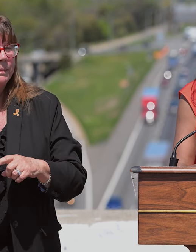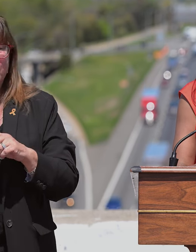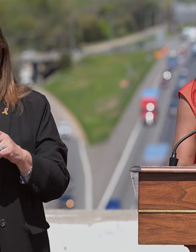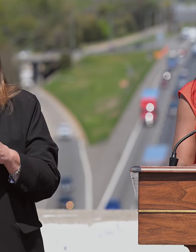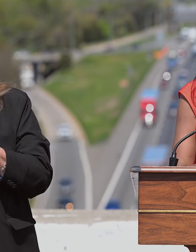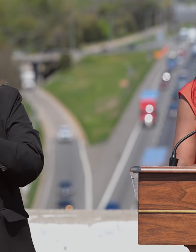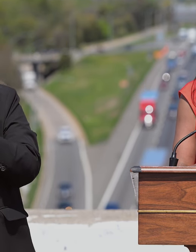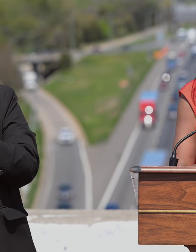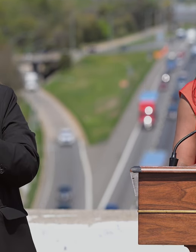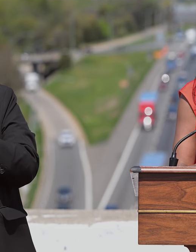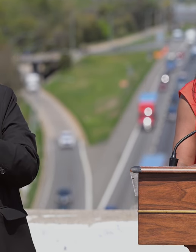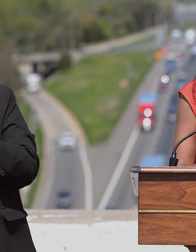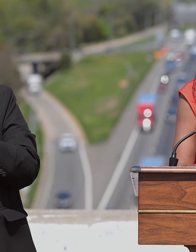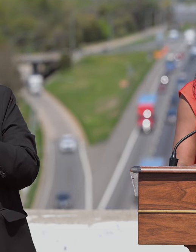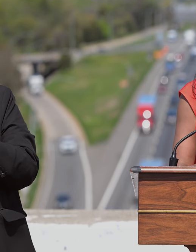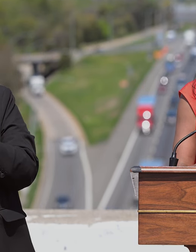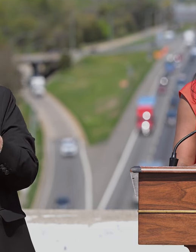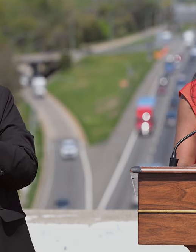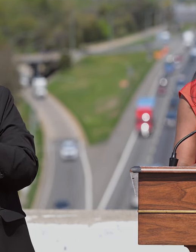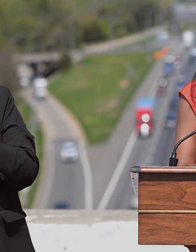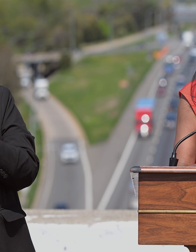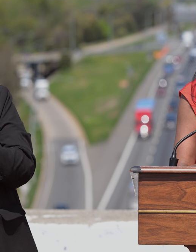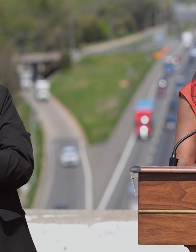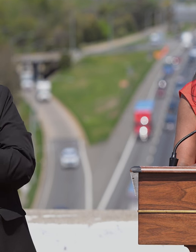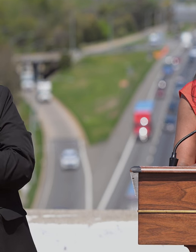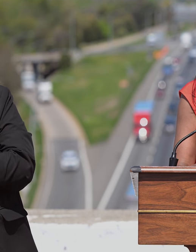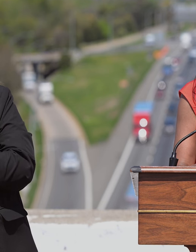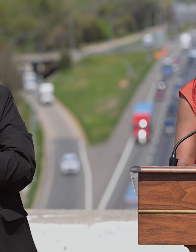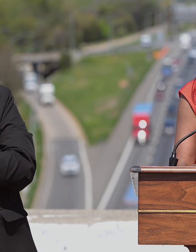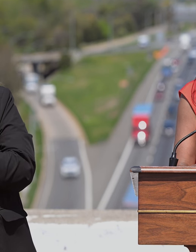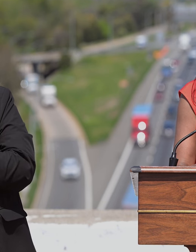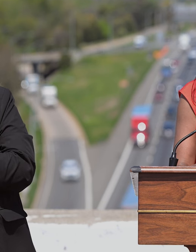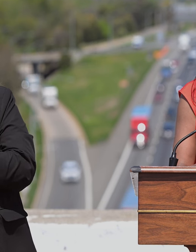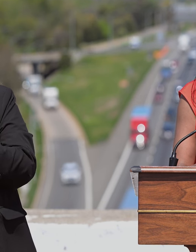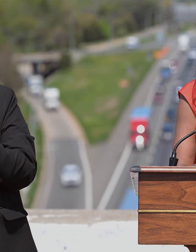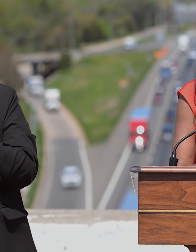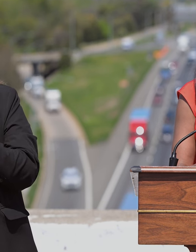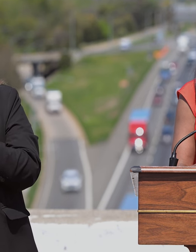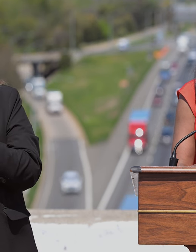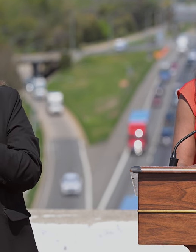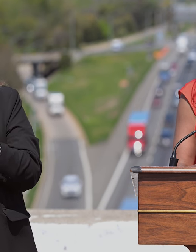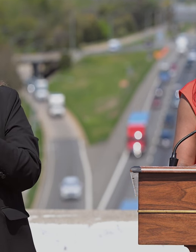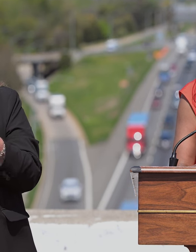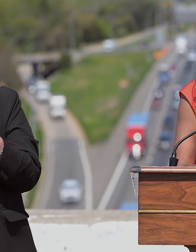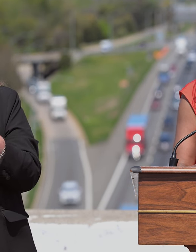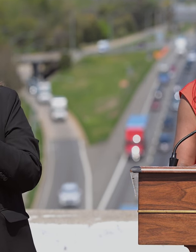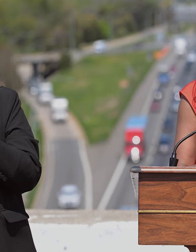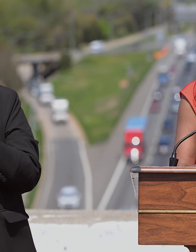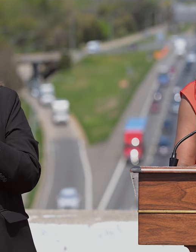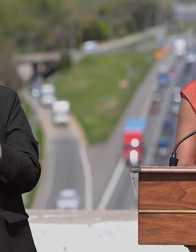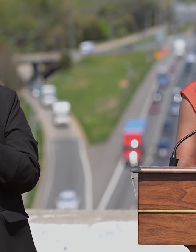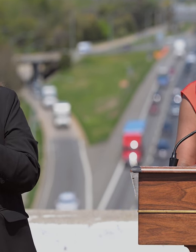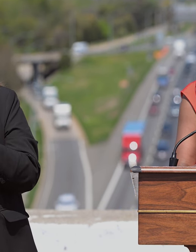these laws alone will not do the job on their own. Every one of us has a part in ensuring